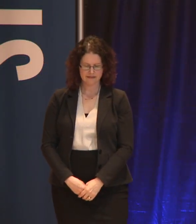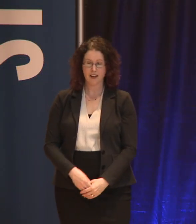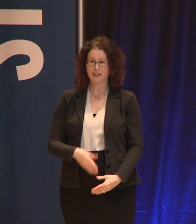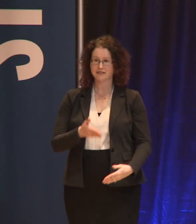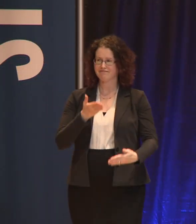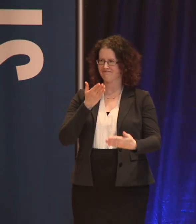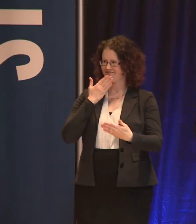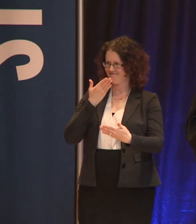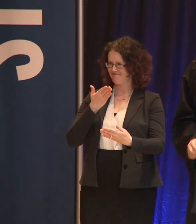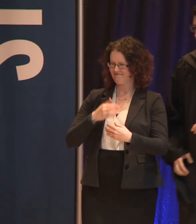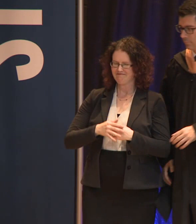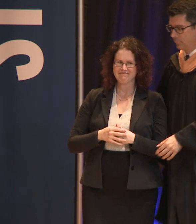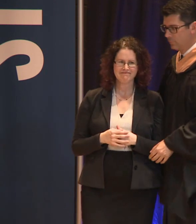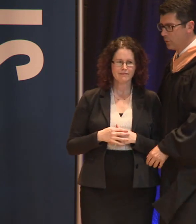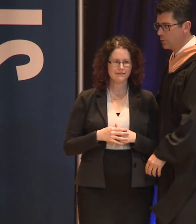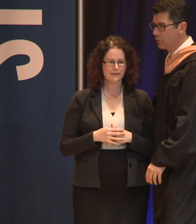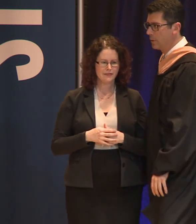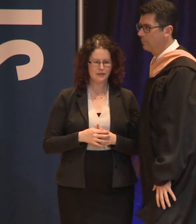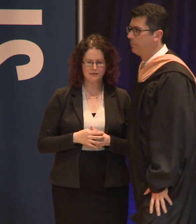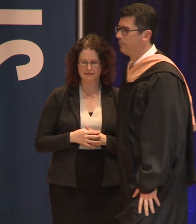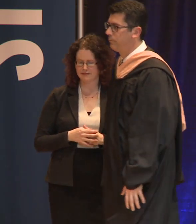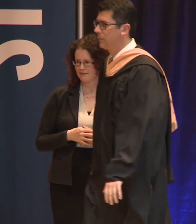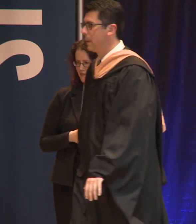Thank you, Mr. Fury.